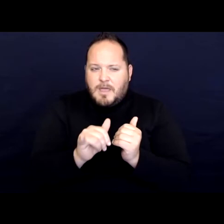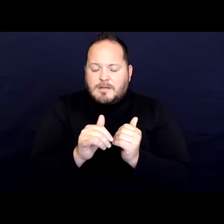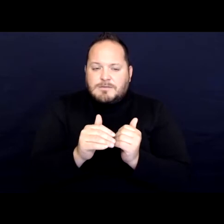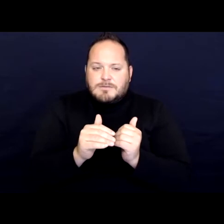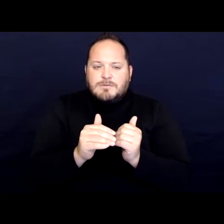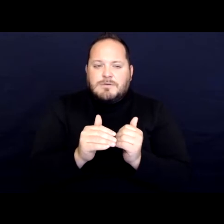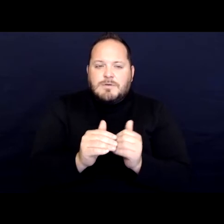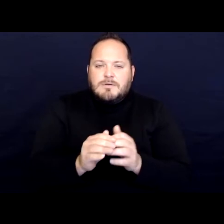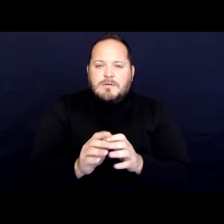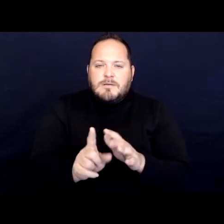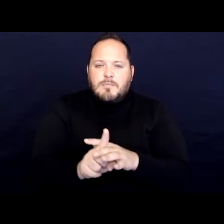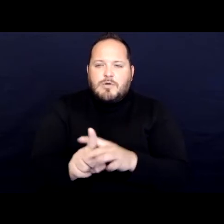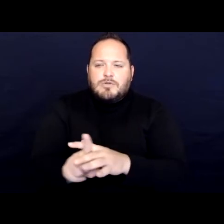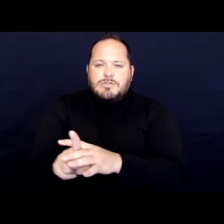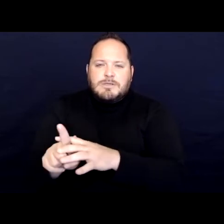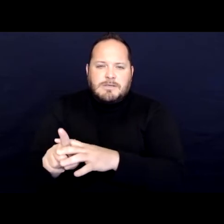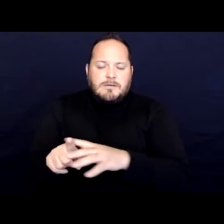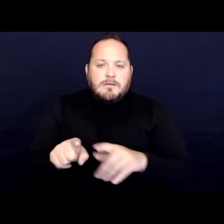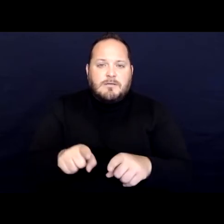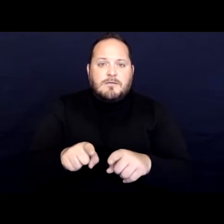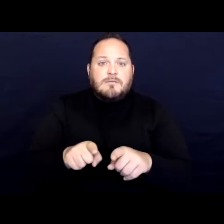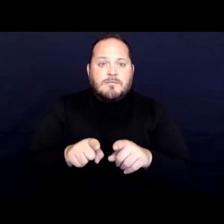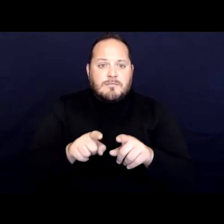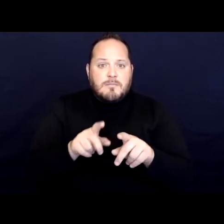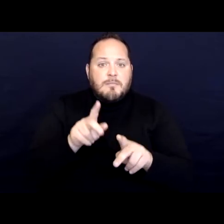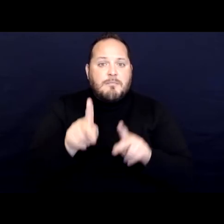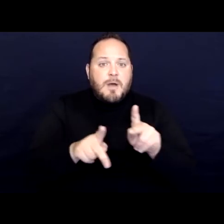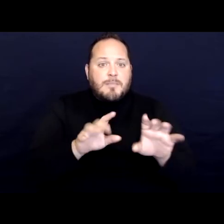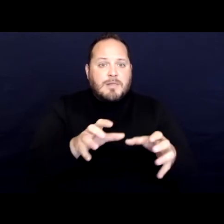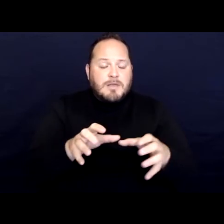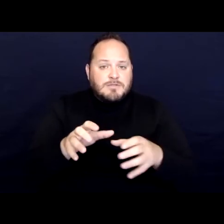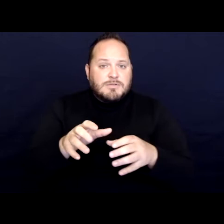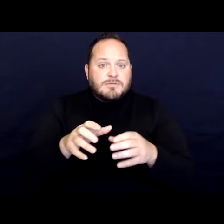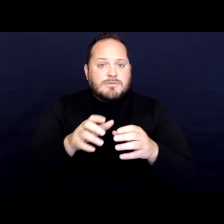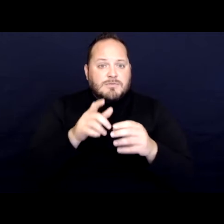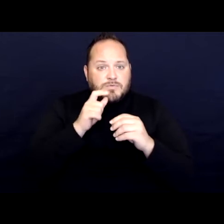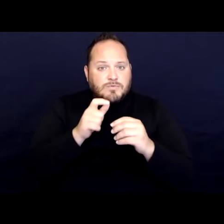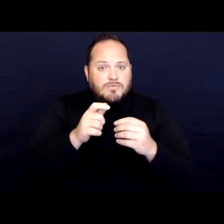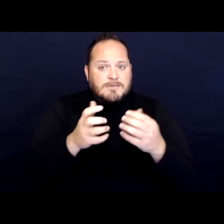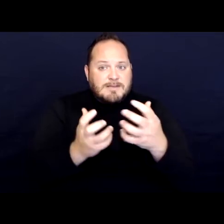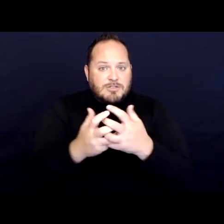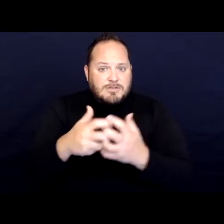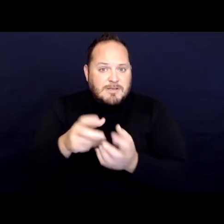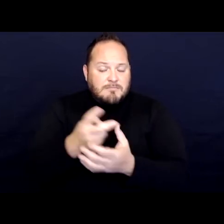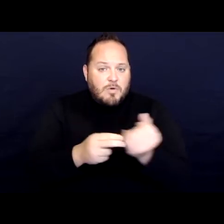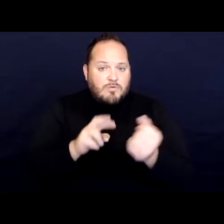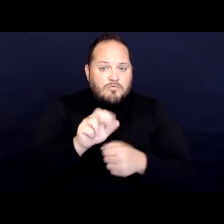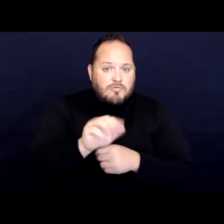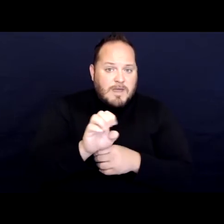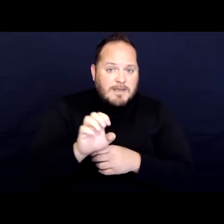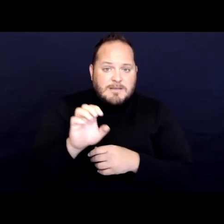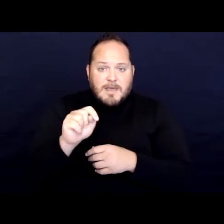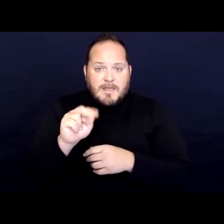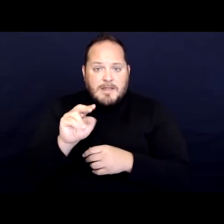populations not only intersecting race and ethnicity, very, very high rates in the African